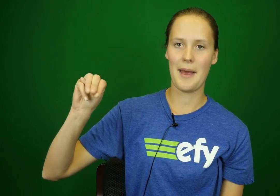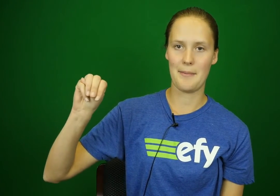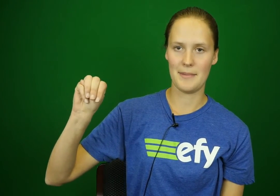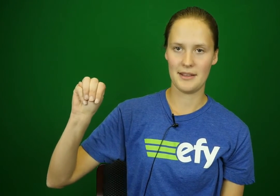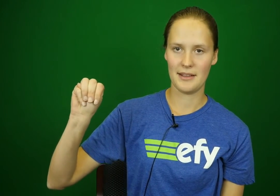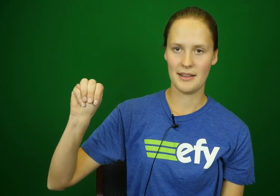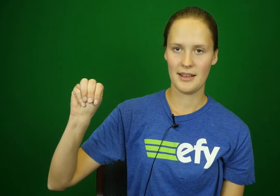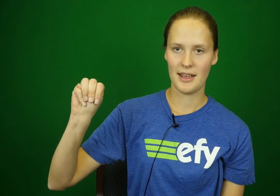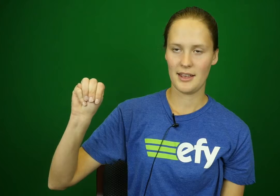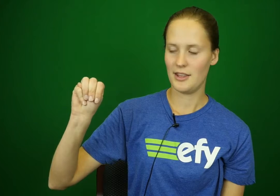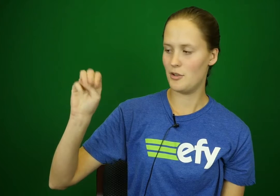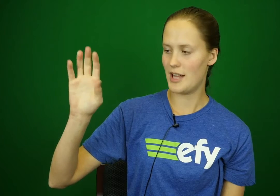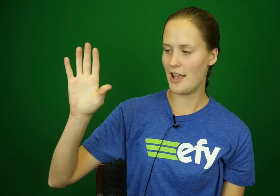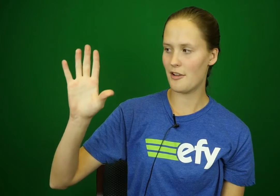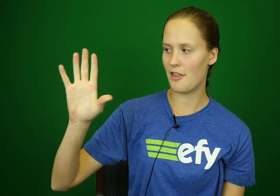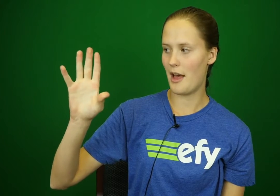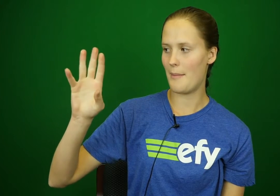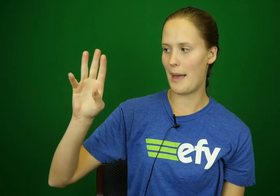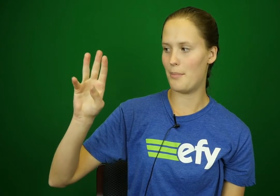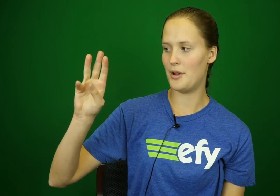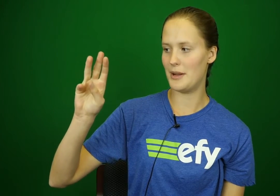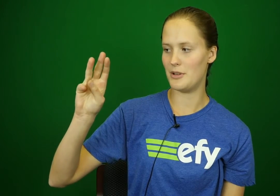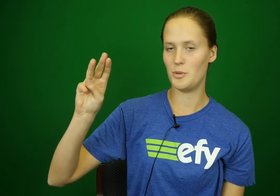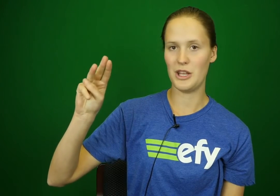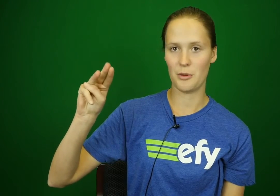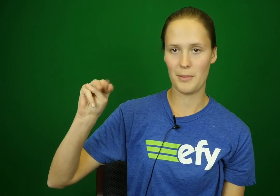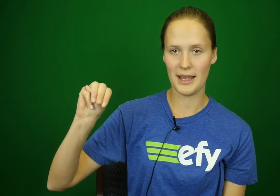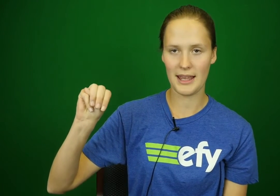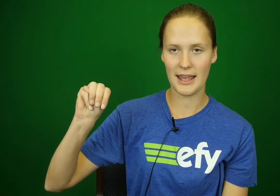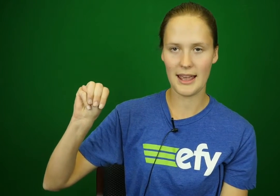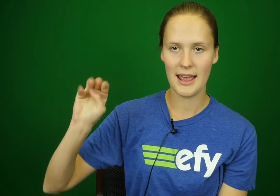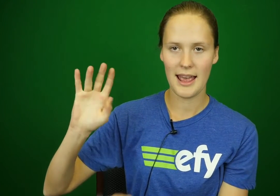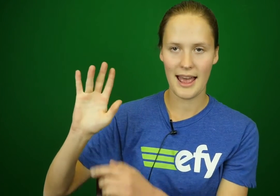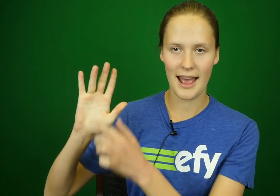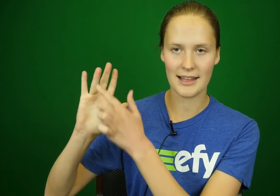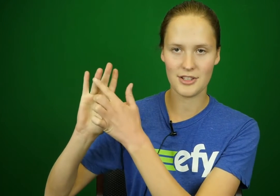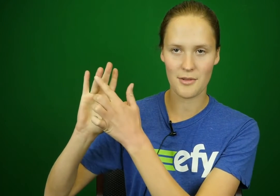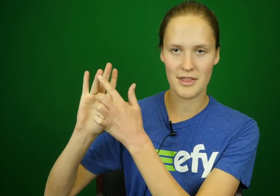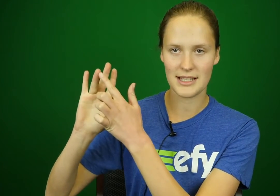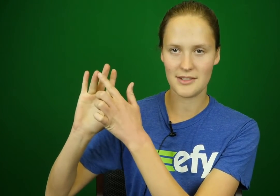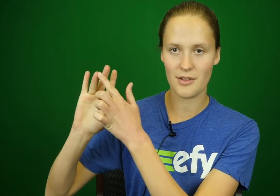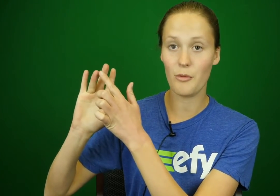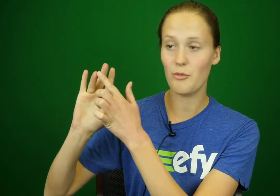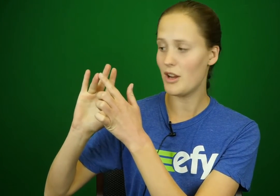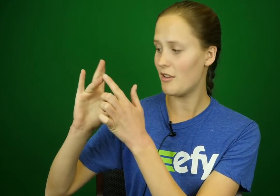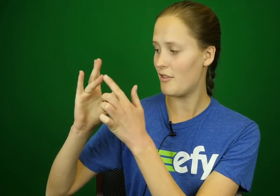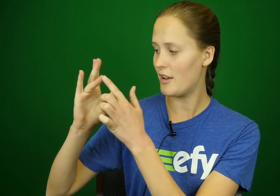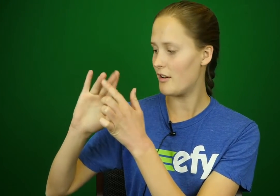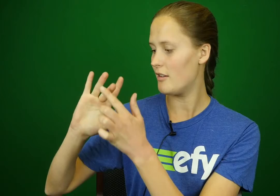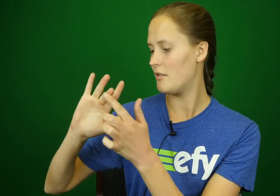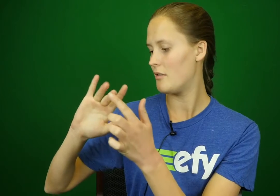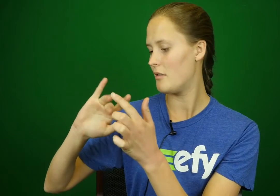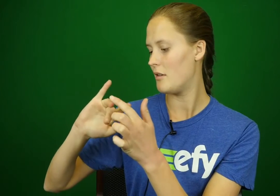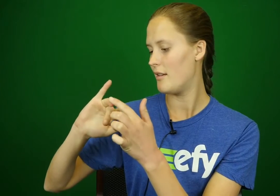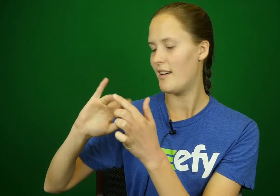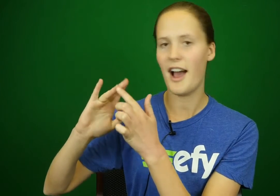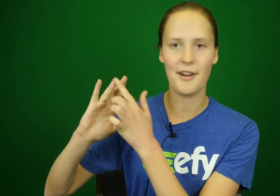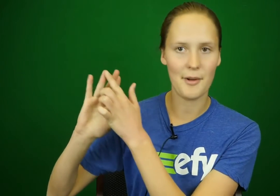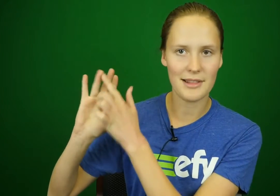M, you take your thumb and put it between your pinky and this ring finger. I don't know what that